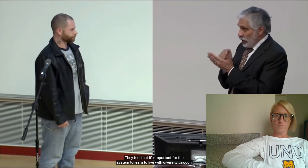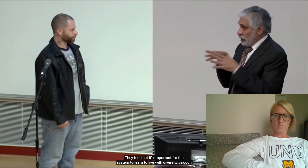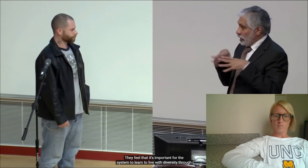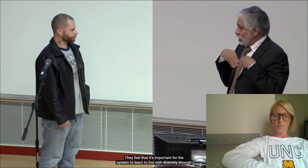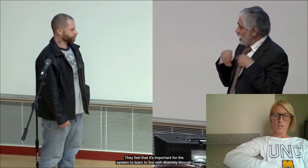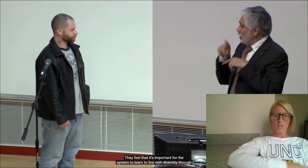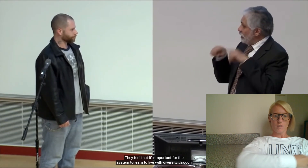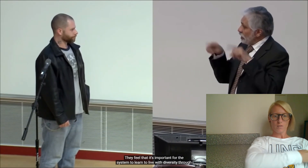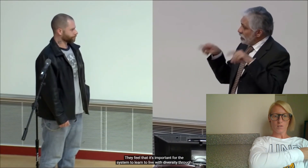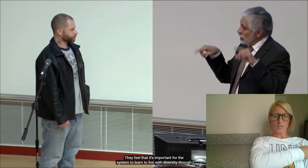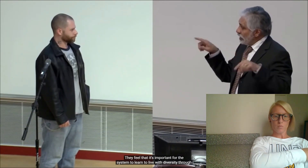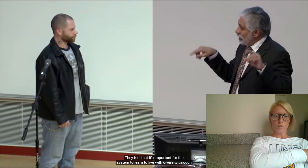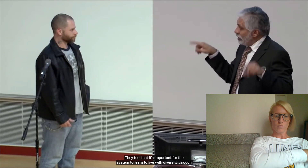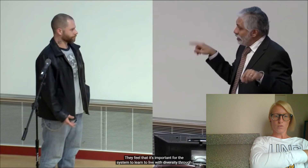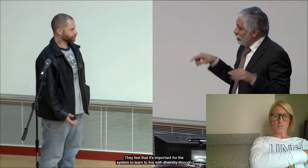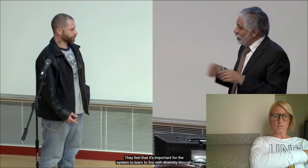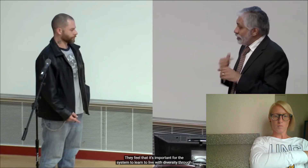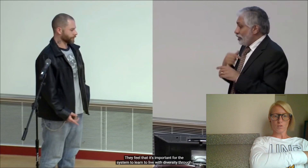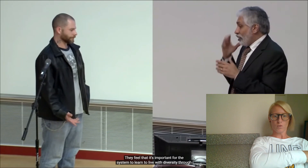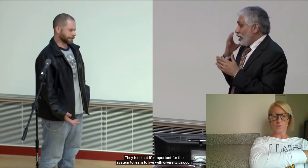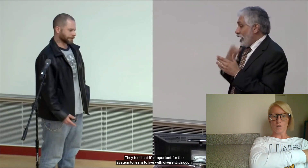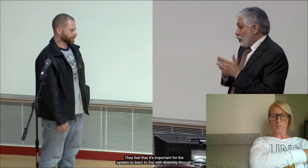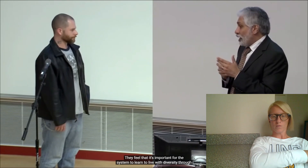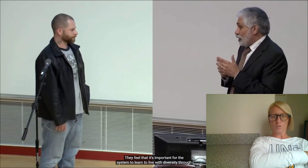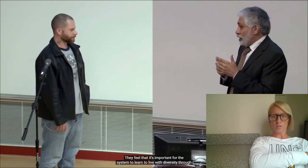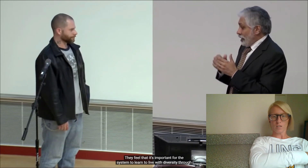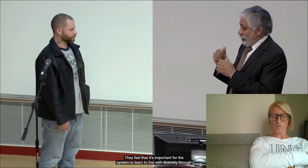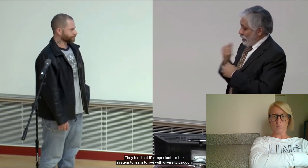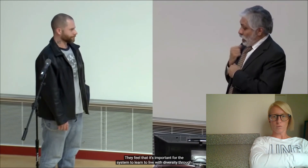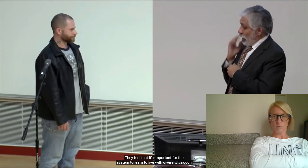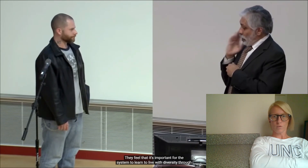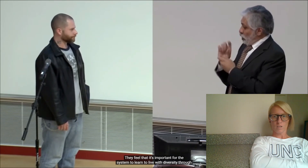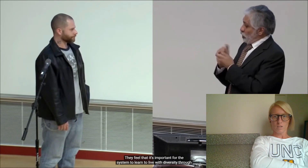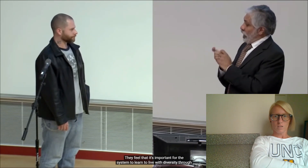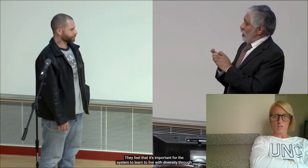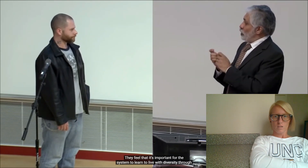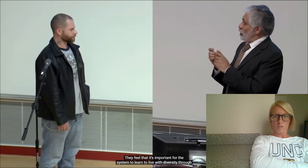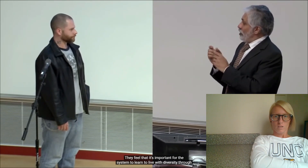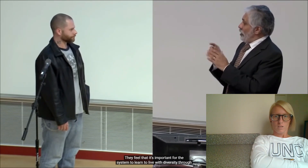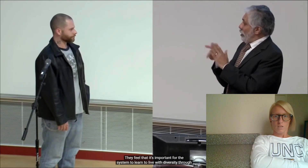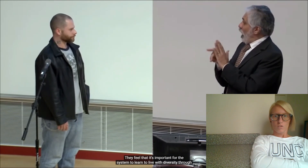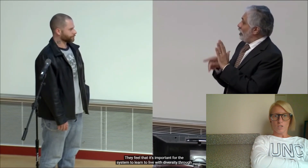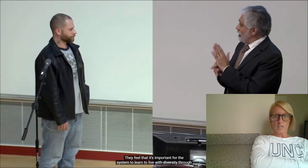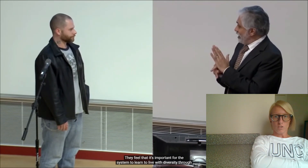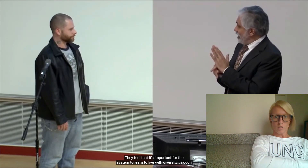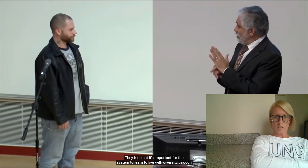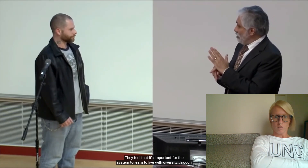Right. They feel that it's for the important system to learn for the about system to diversity learn to through live with